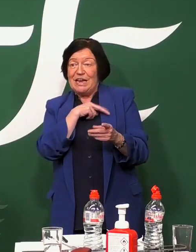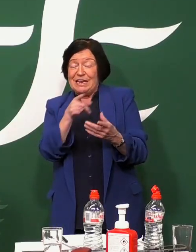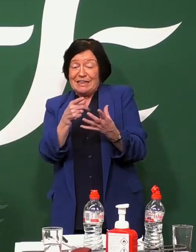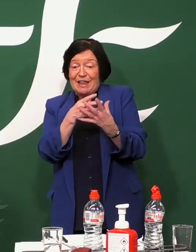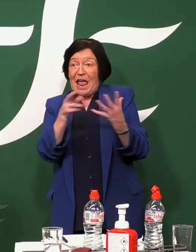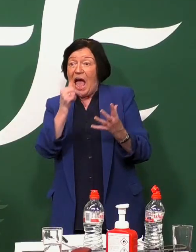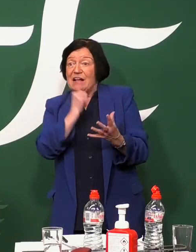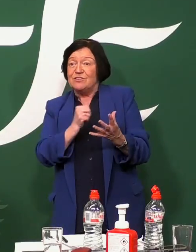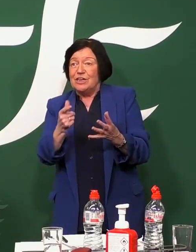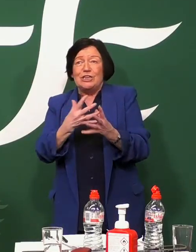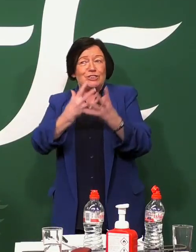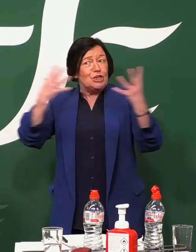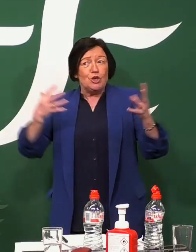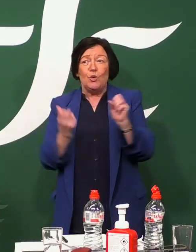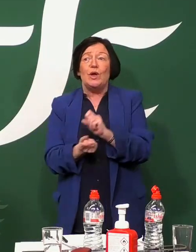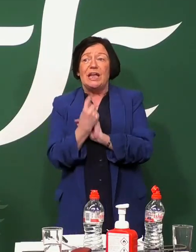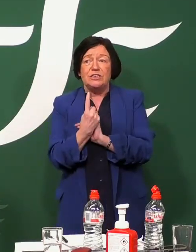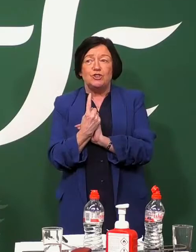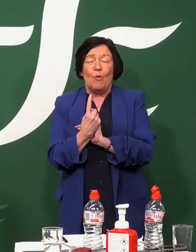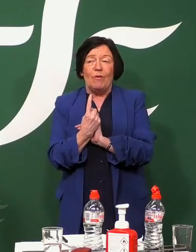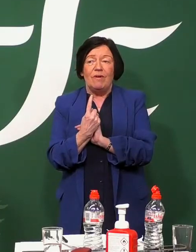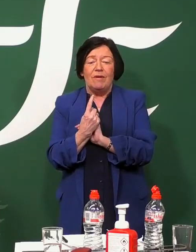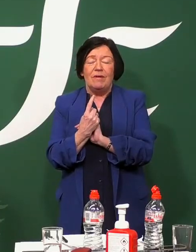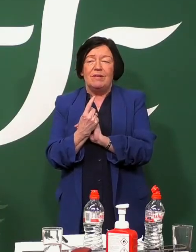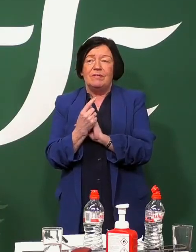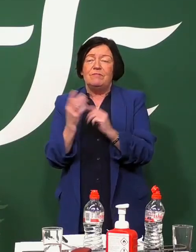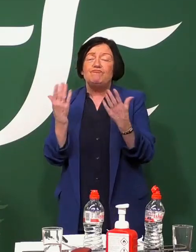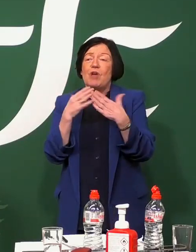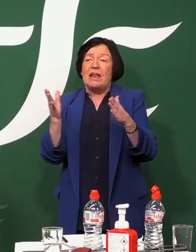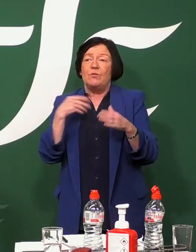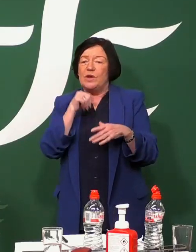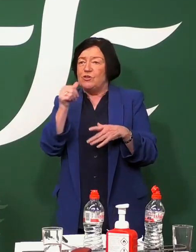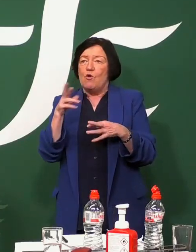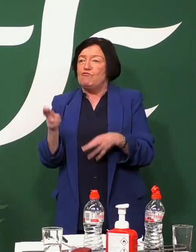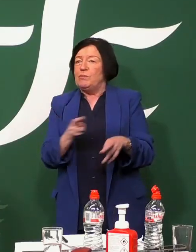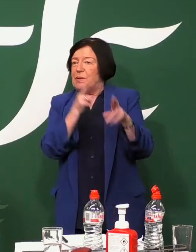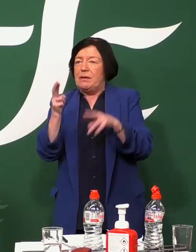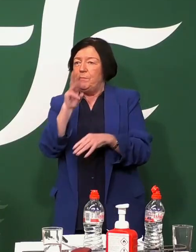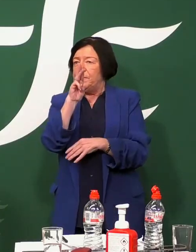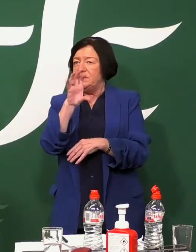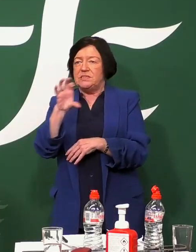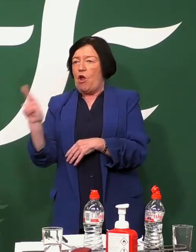huge issue. Generally speaking, we don't repeat PCR.